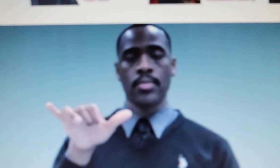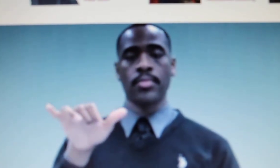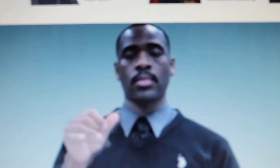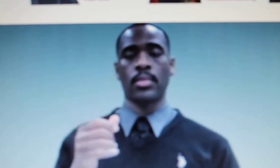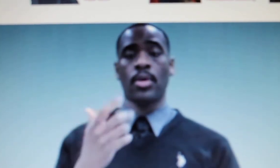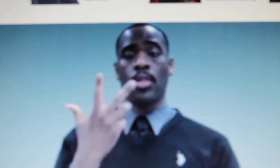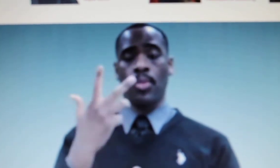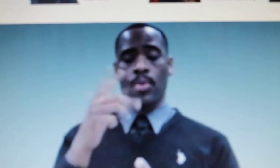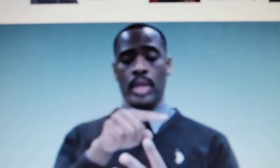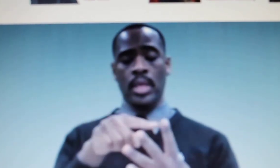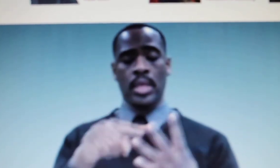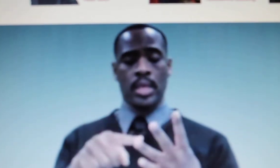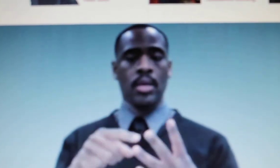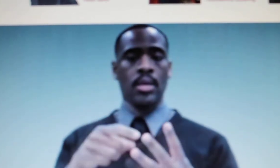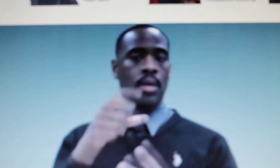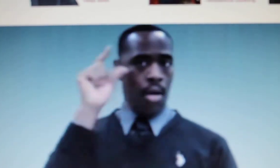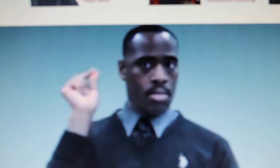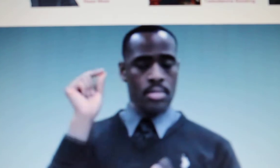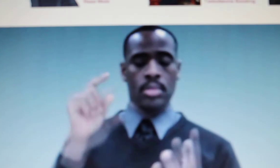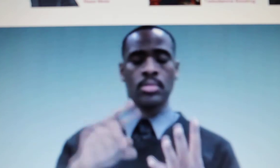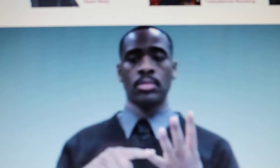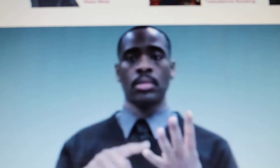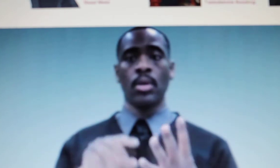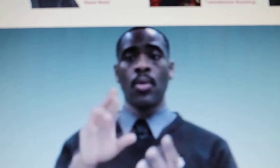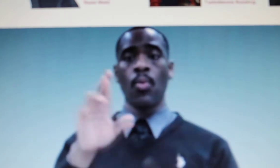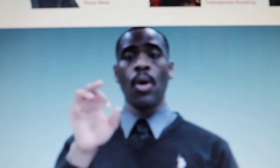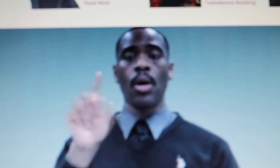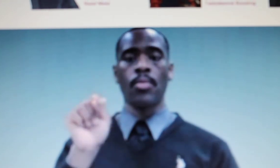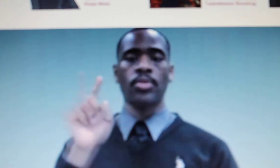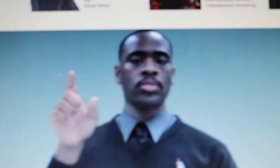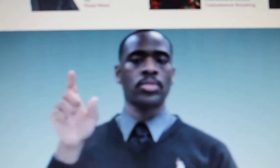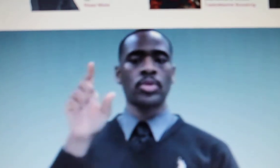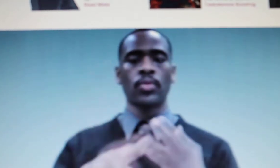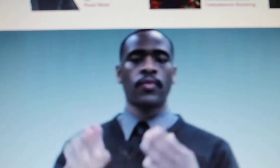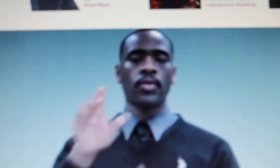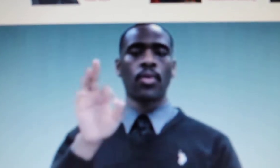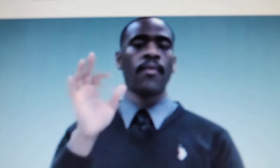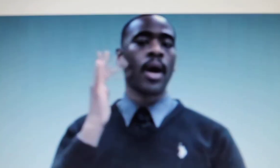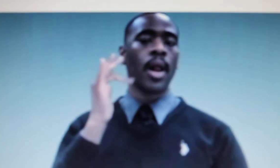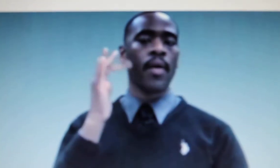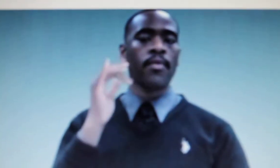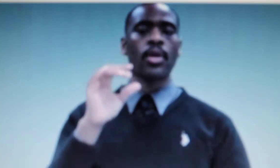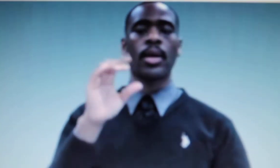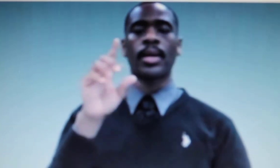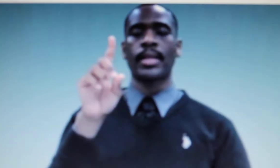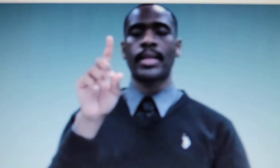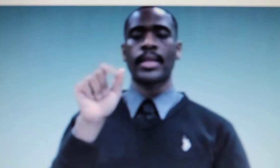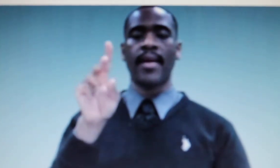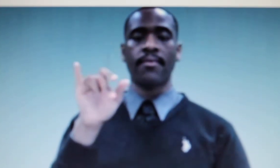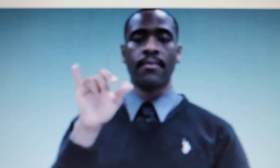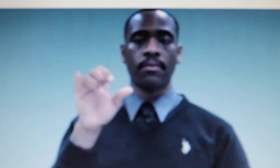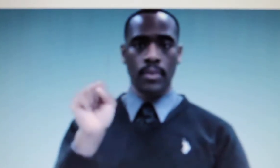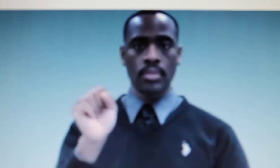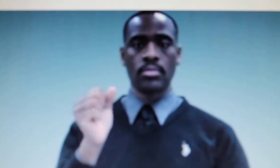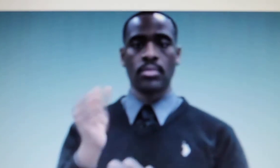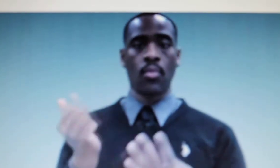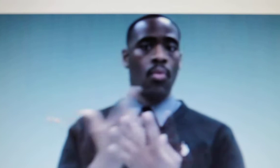and Robert Bailey. The first 3 of us, we went to Gallaudet, and Robert graduated from University of California